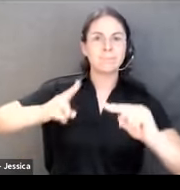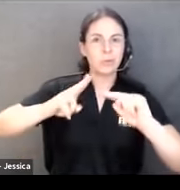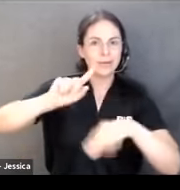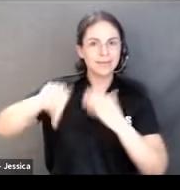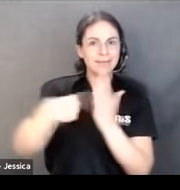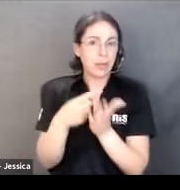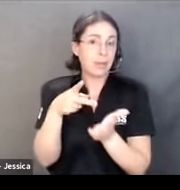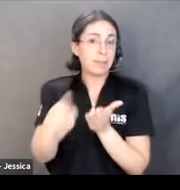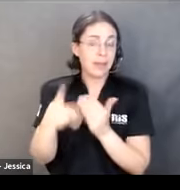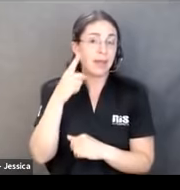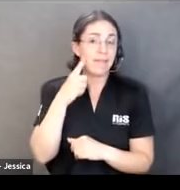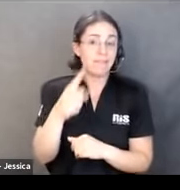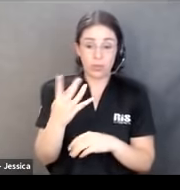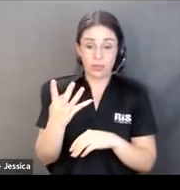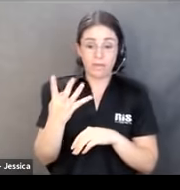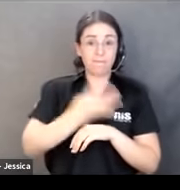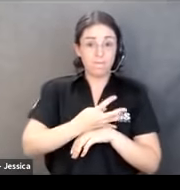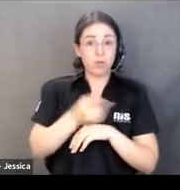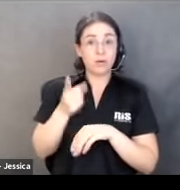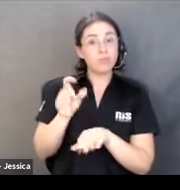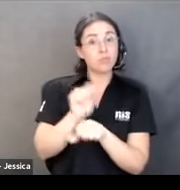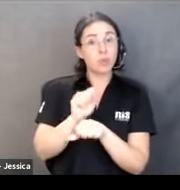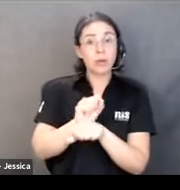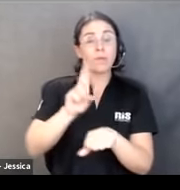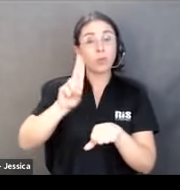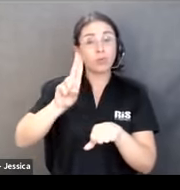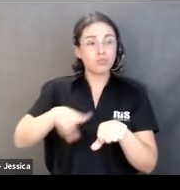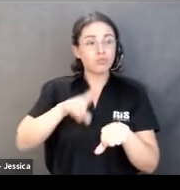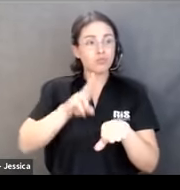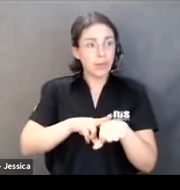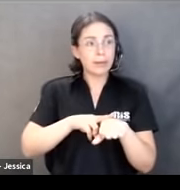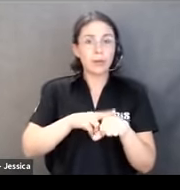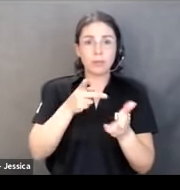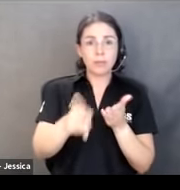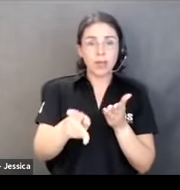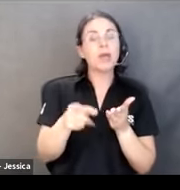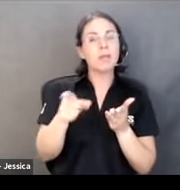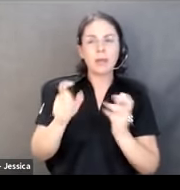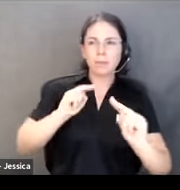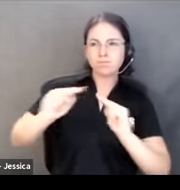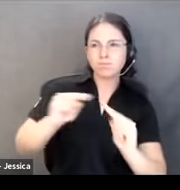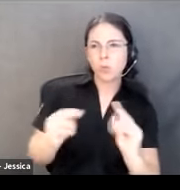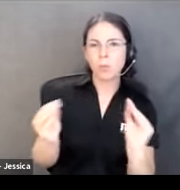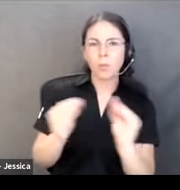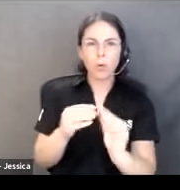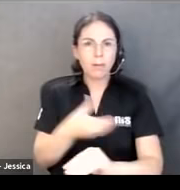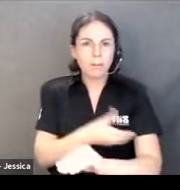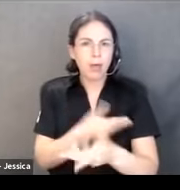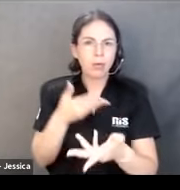for the 4 days they're working at regular compensation.